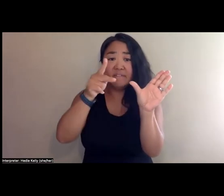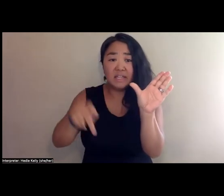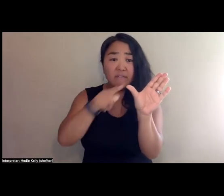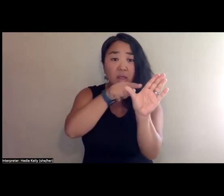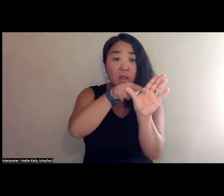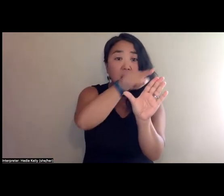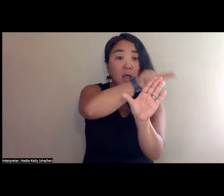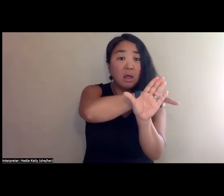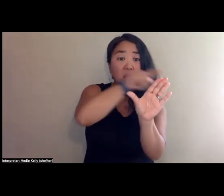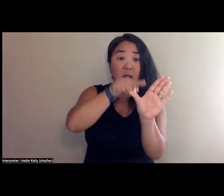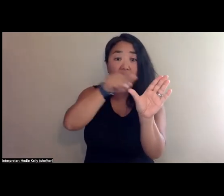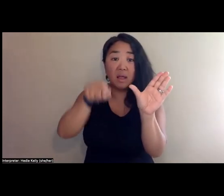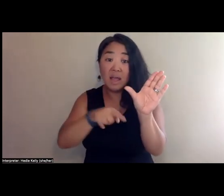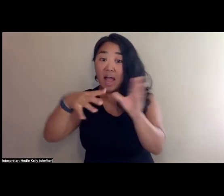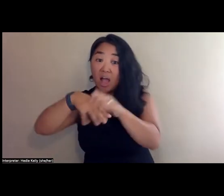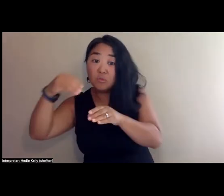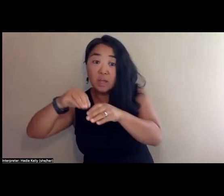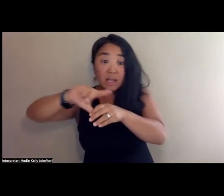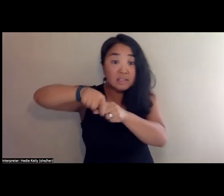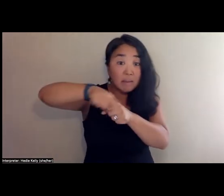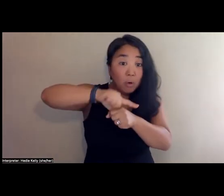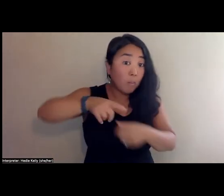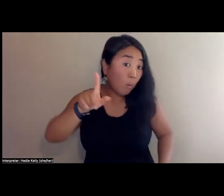of Philadelphia? I see a few. Cool.